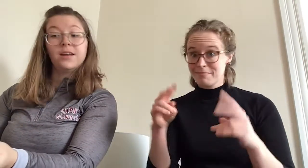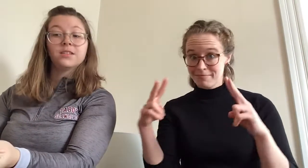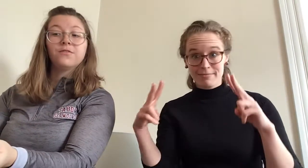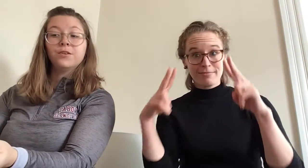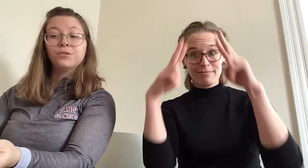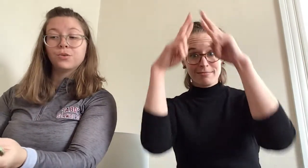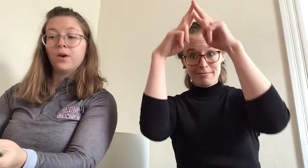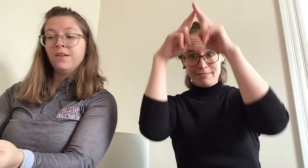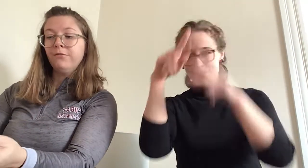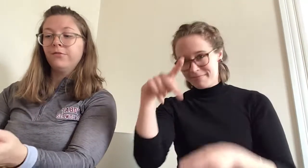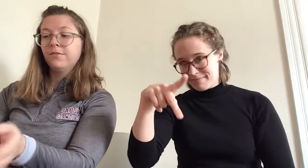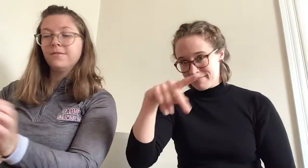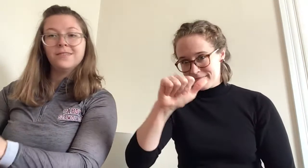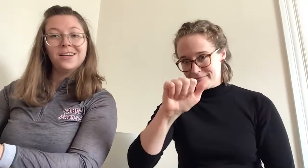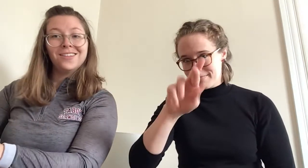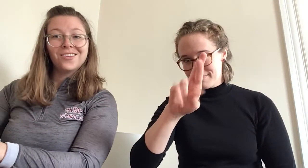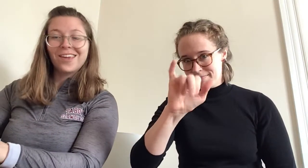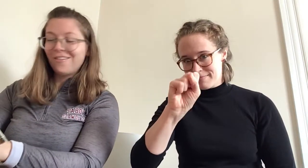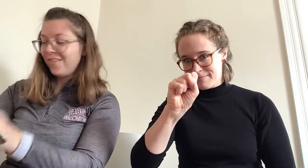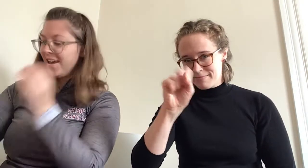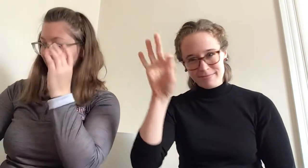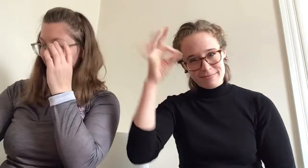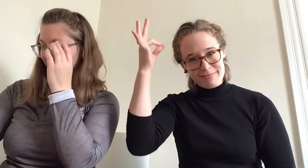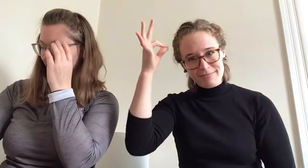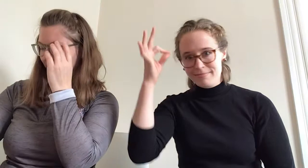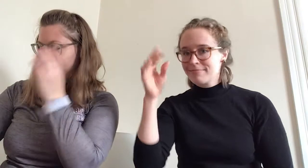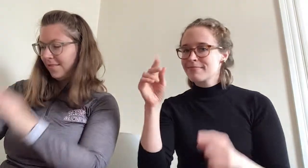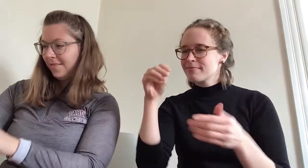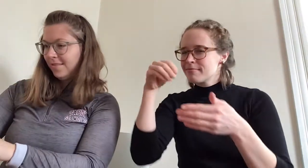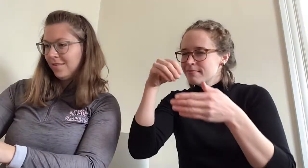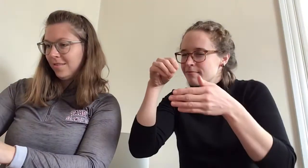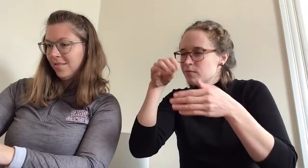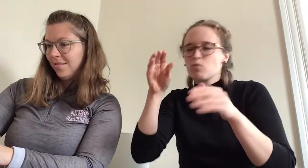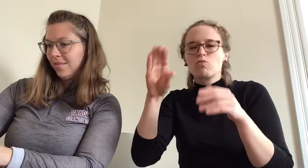He met his future wife in a little cafe.